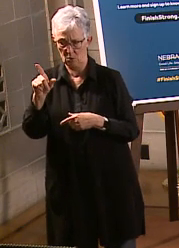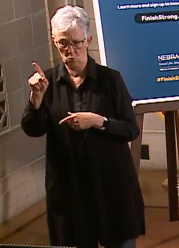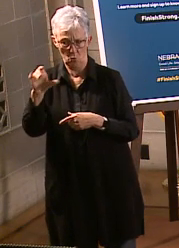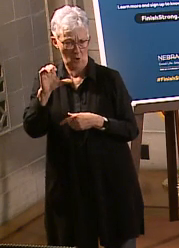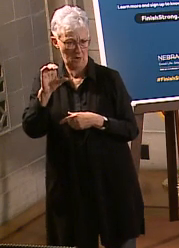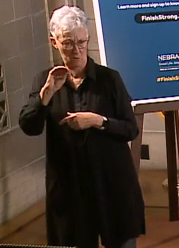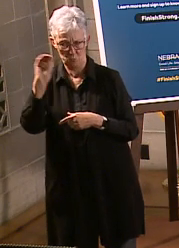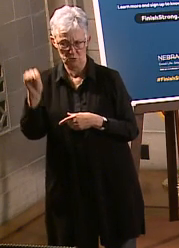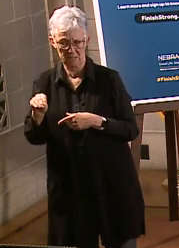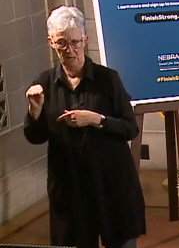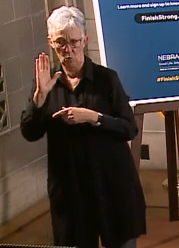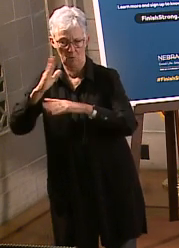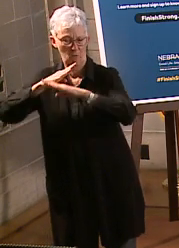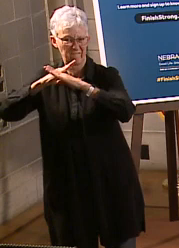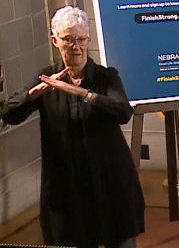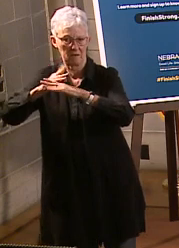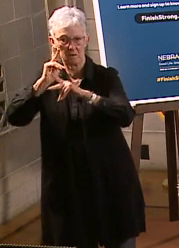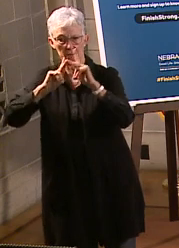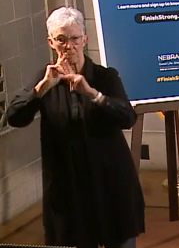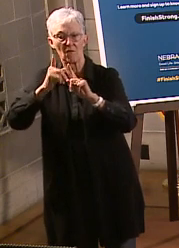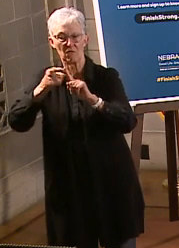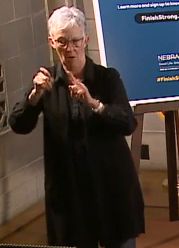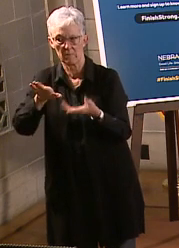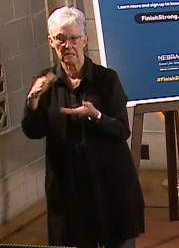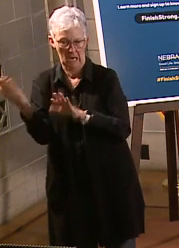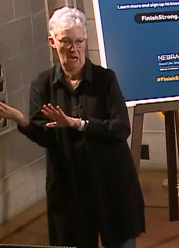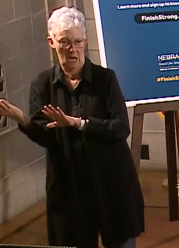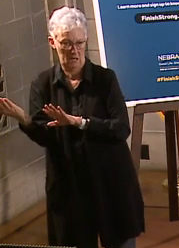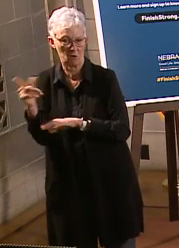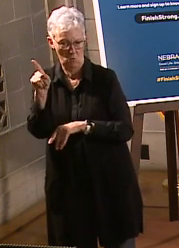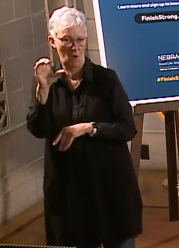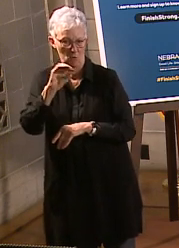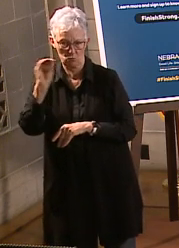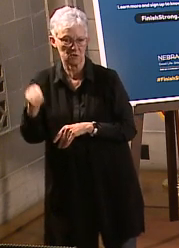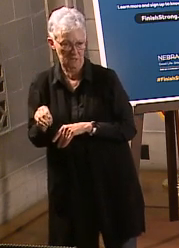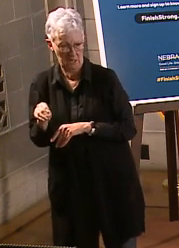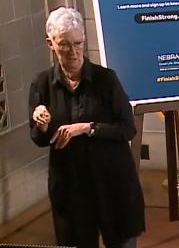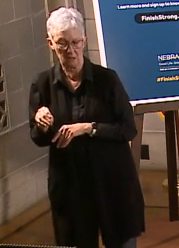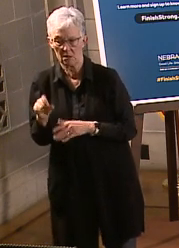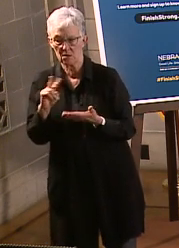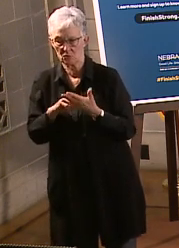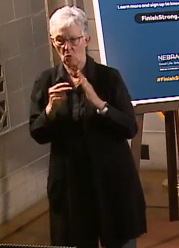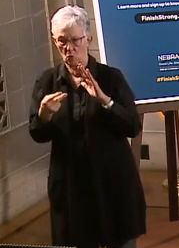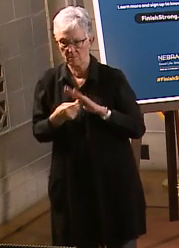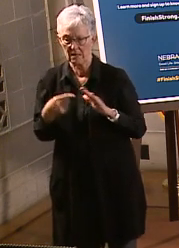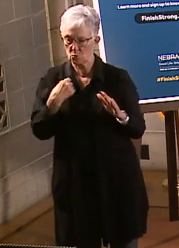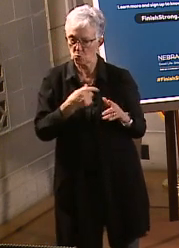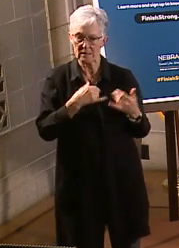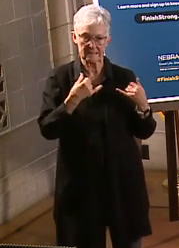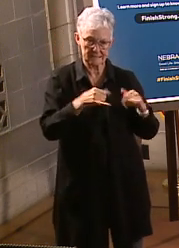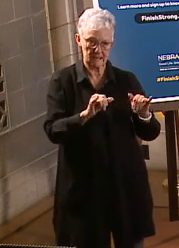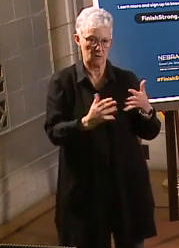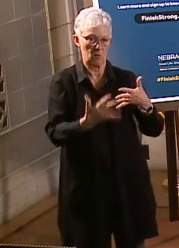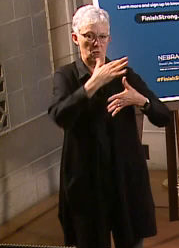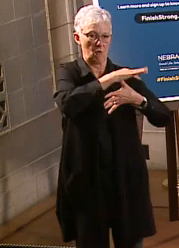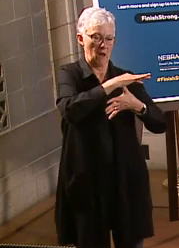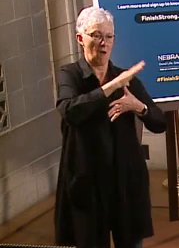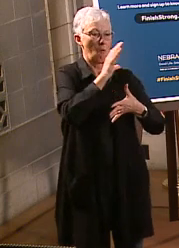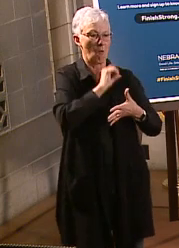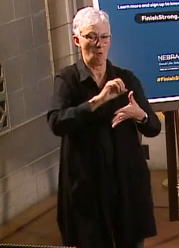you from dying. So again, one of the reasons we're prioritizing the 65 years or older